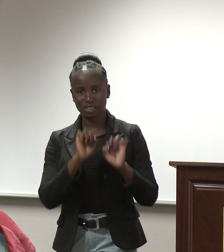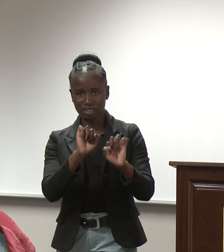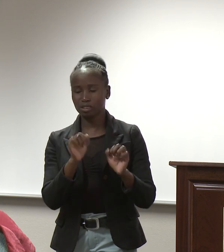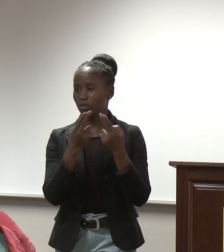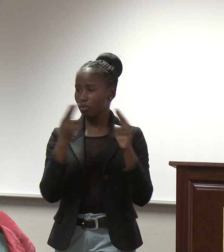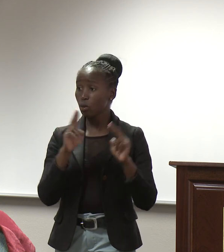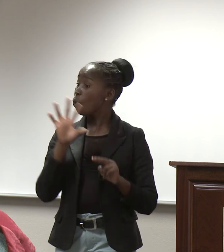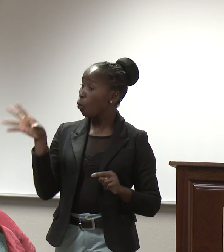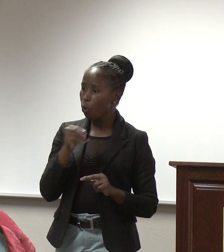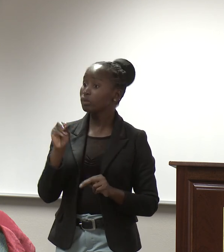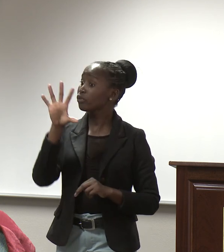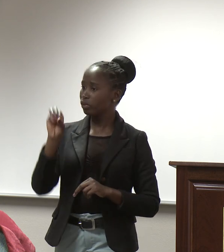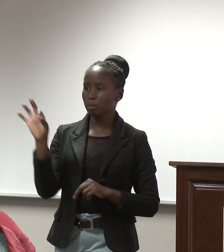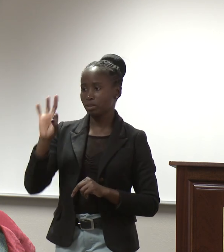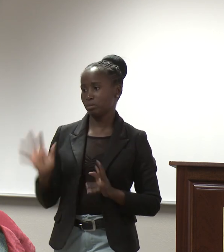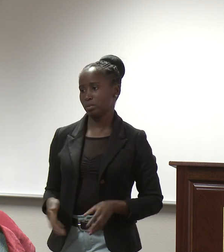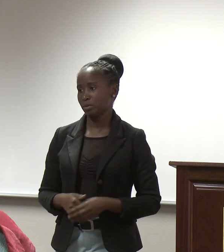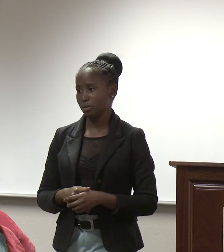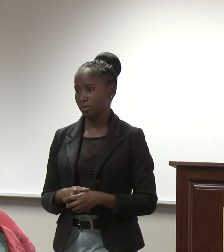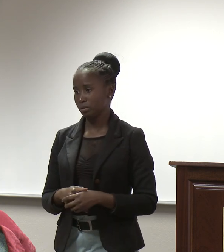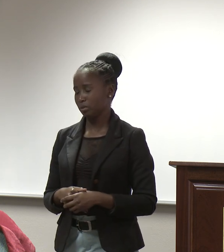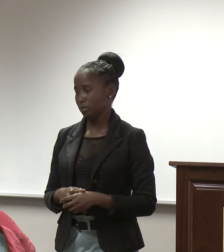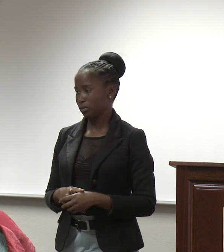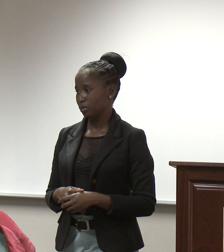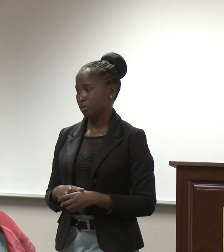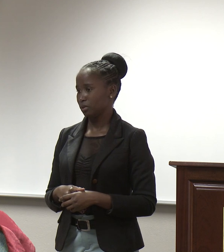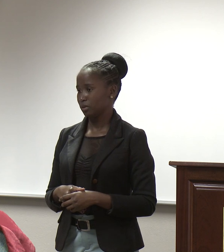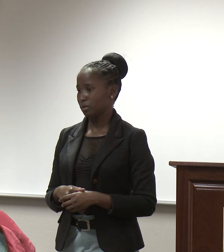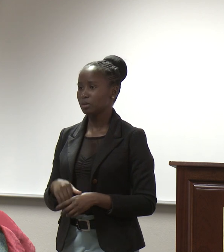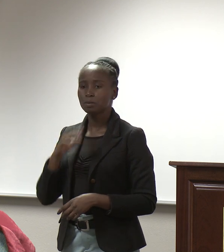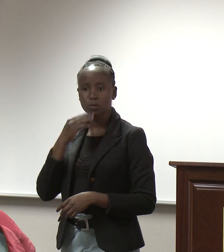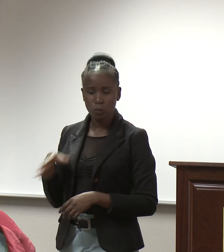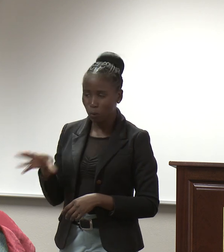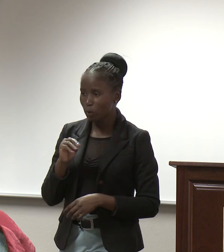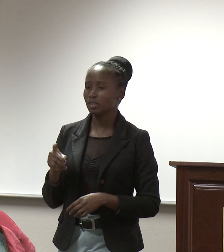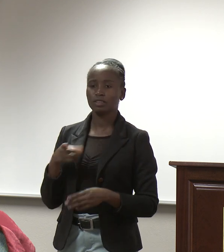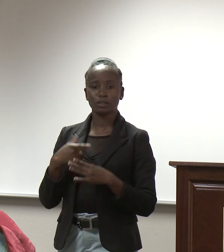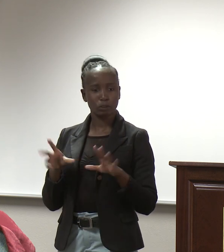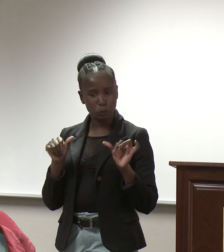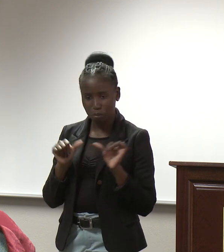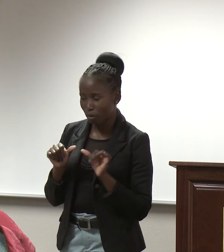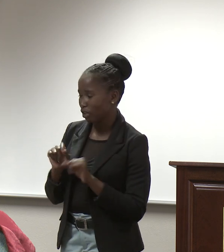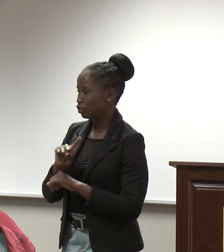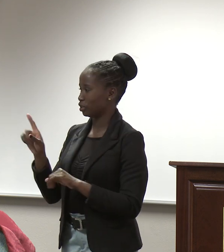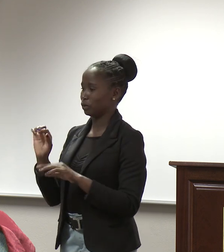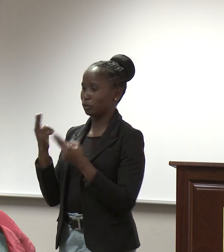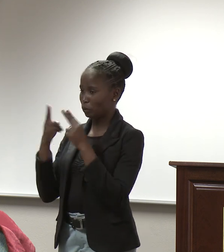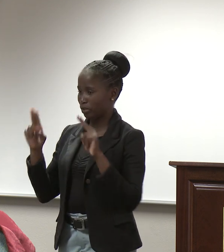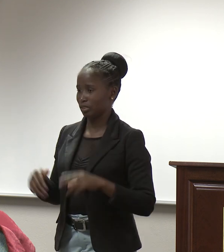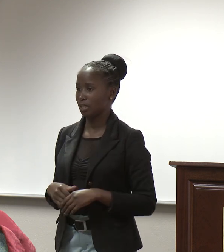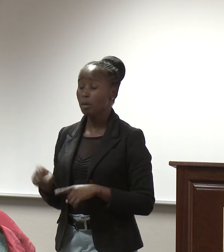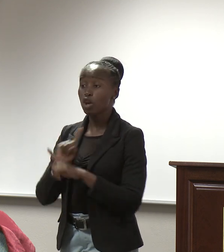30%. Even Duke in Colombia did the same. They invoke austerity measures, they invoke things like that, but it's the university, not the